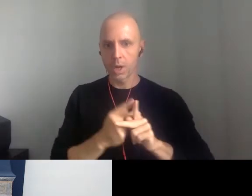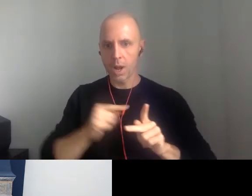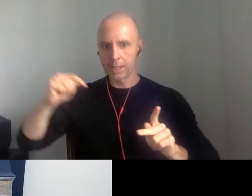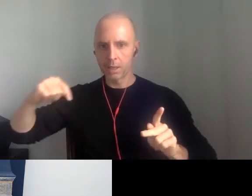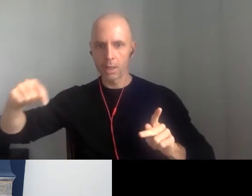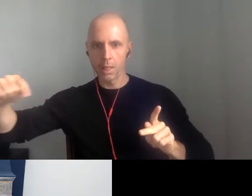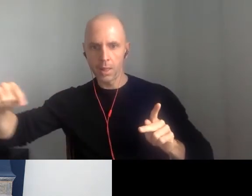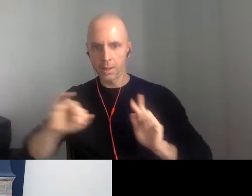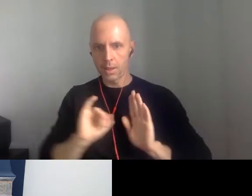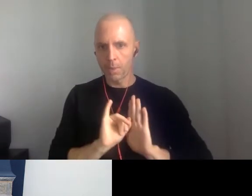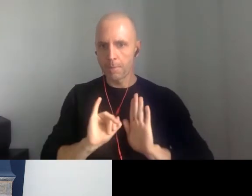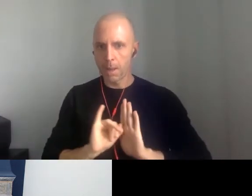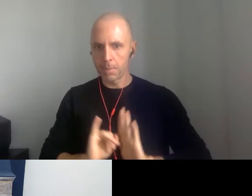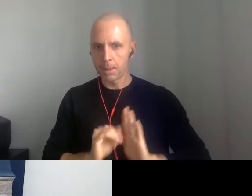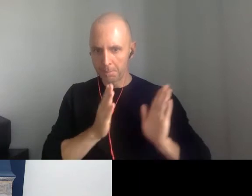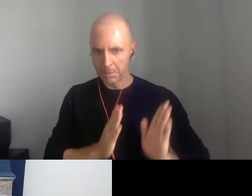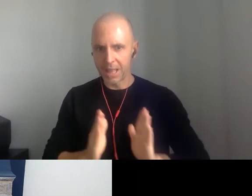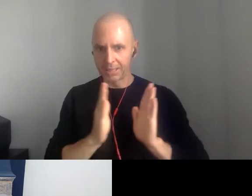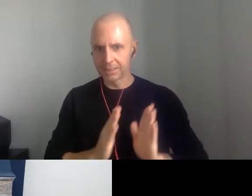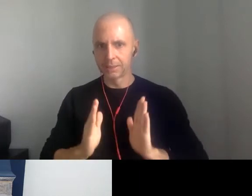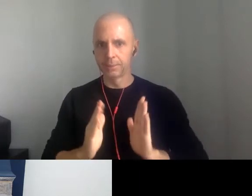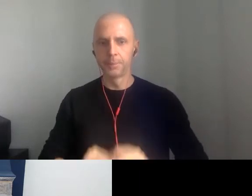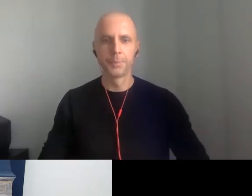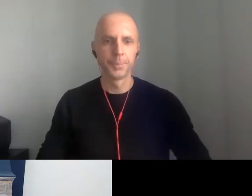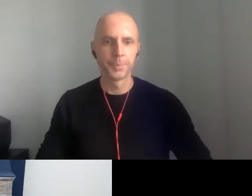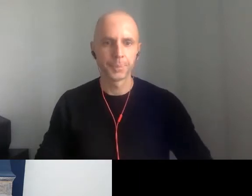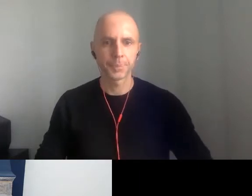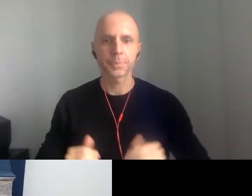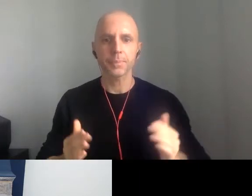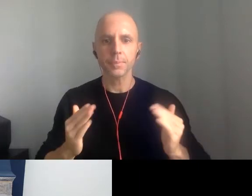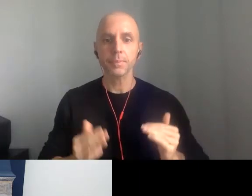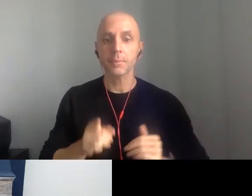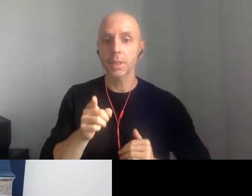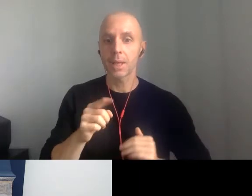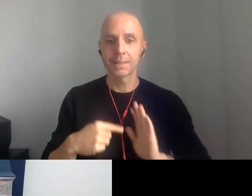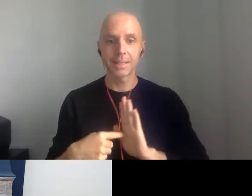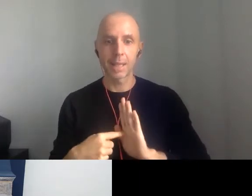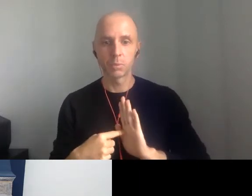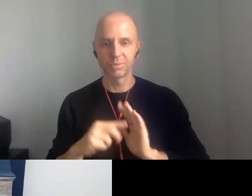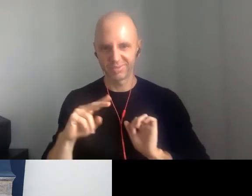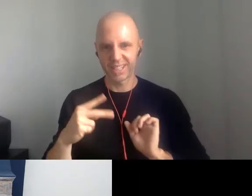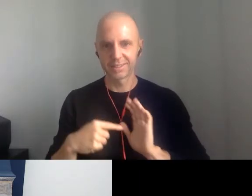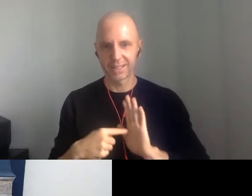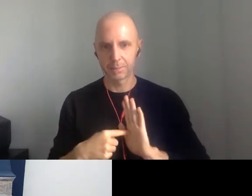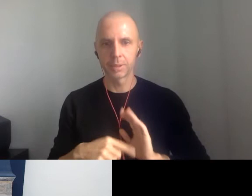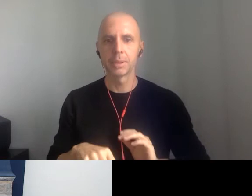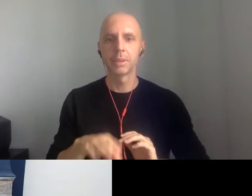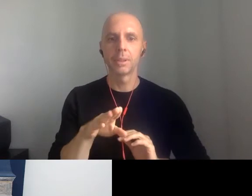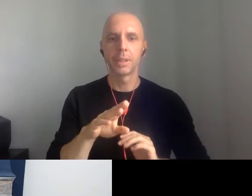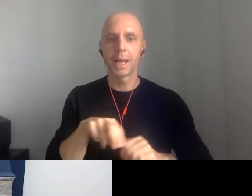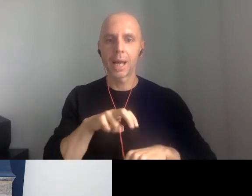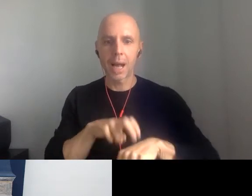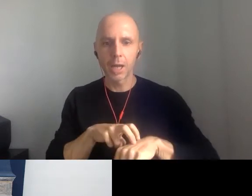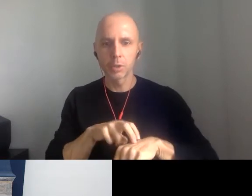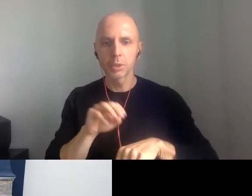today. A second example of the courtyard garden, where we've got the Irish yews in the center and the